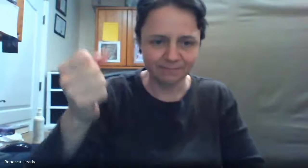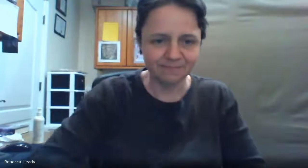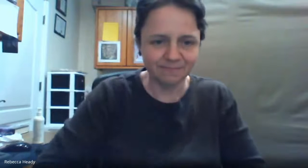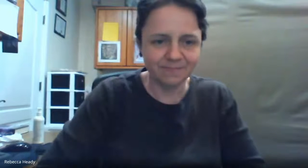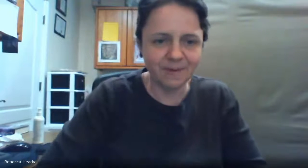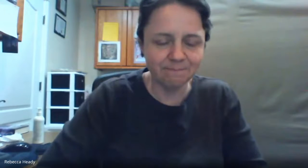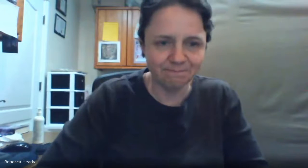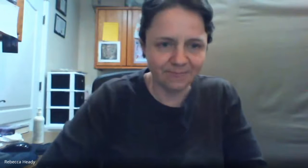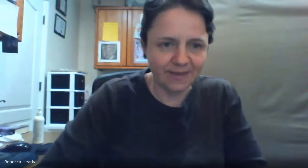Yep.